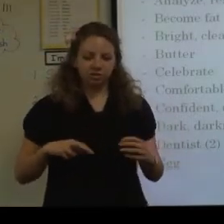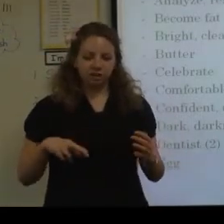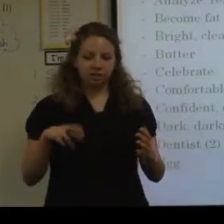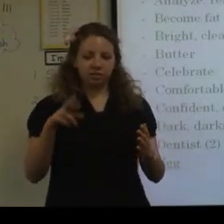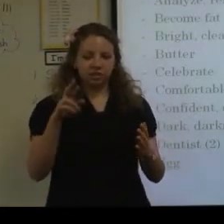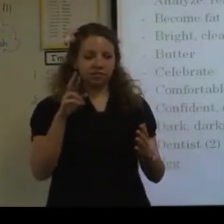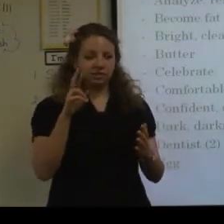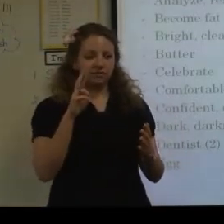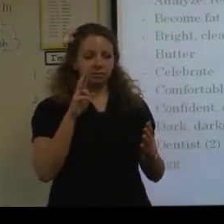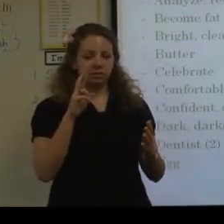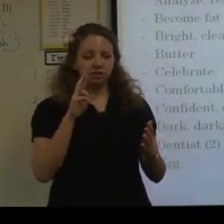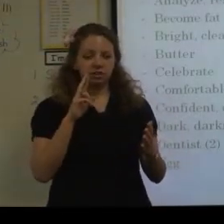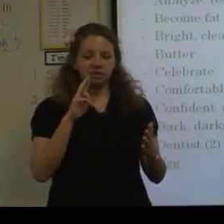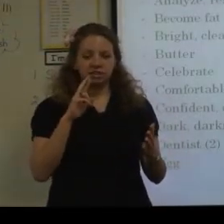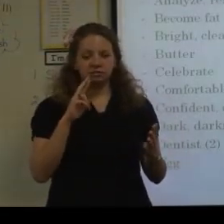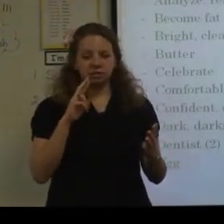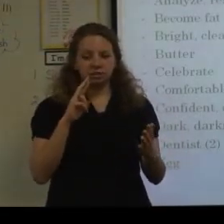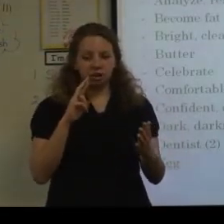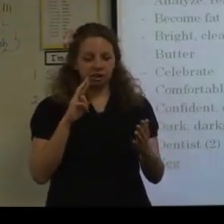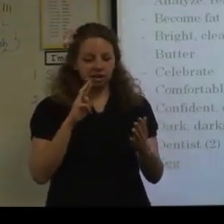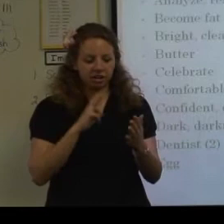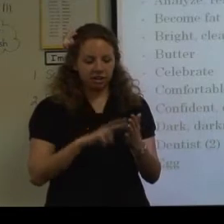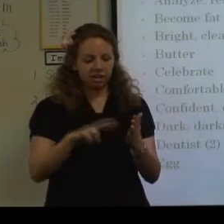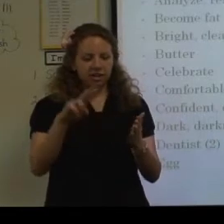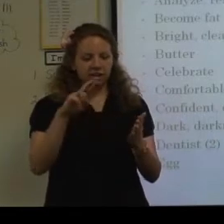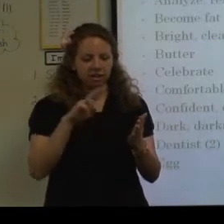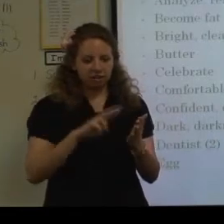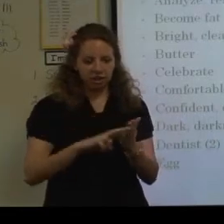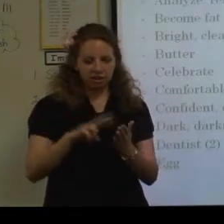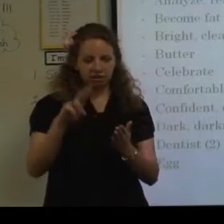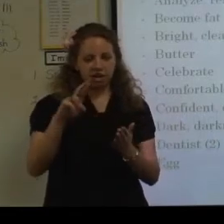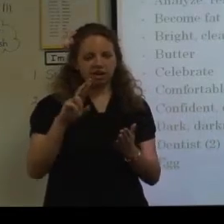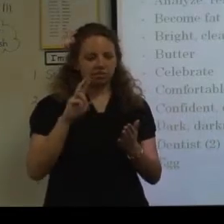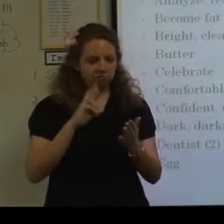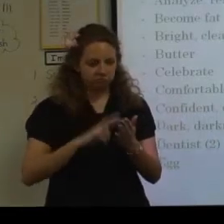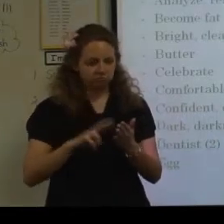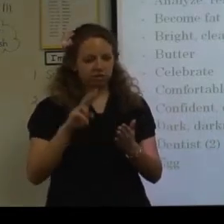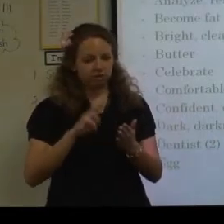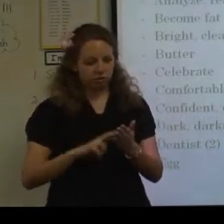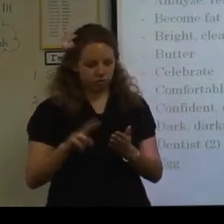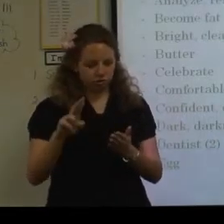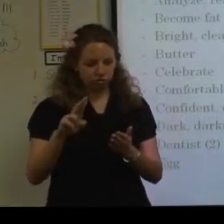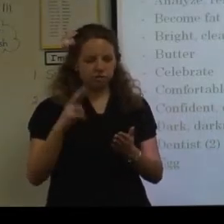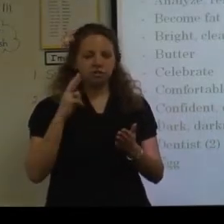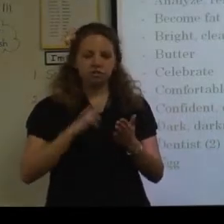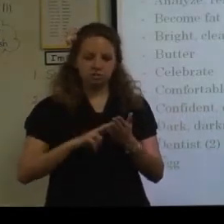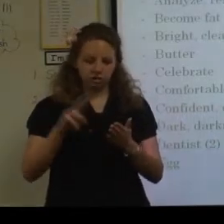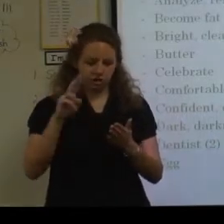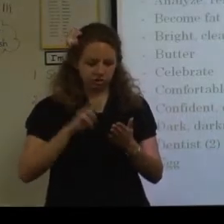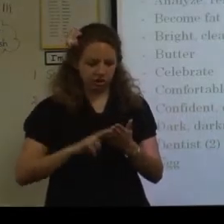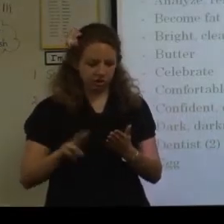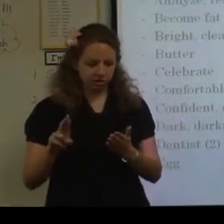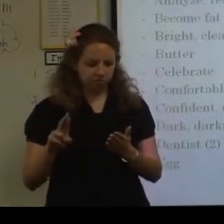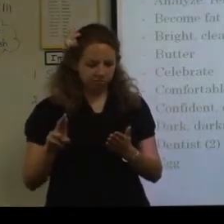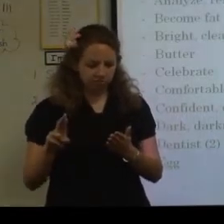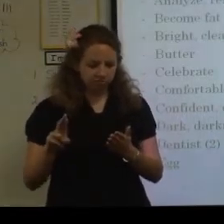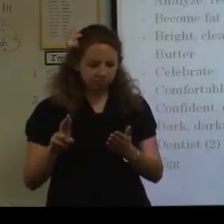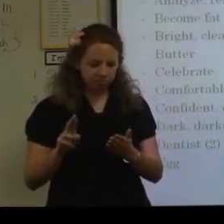The other thing I've seen for research is with an R here, like check, check. Research. Check, check.